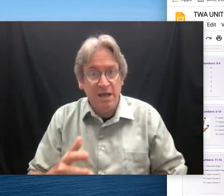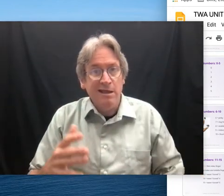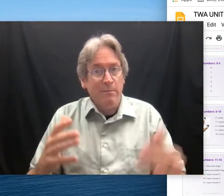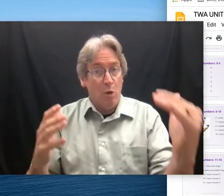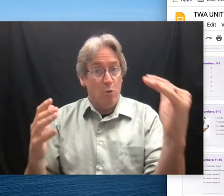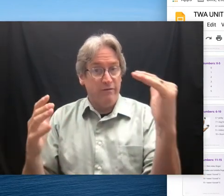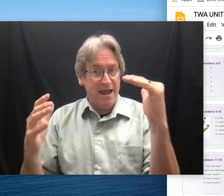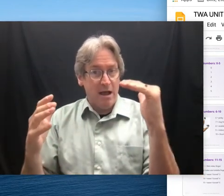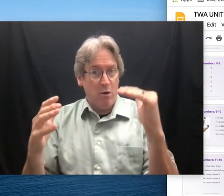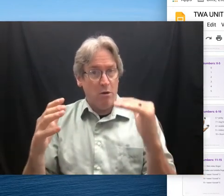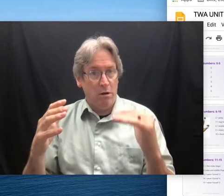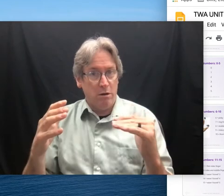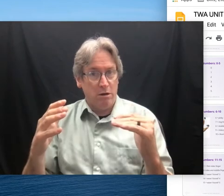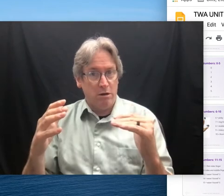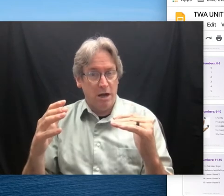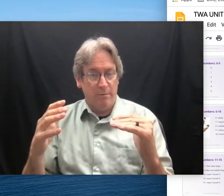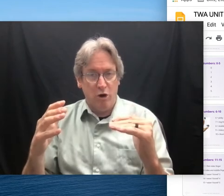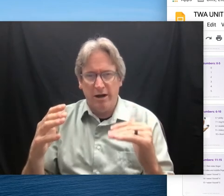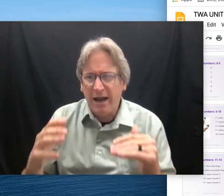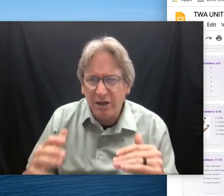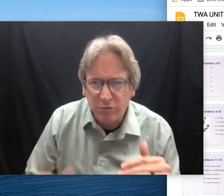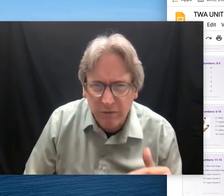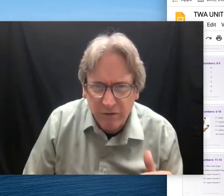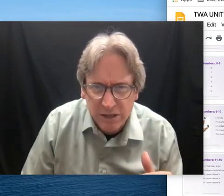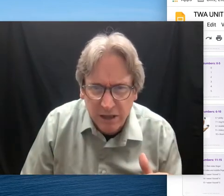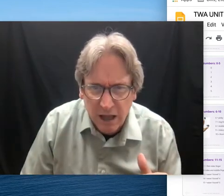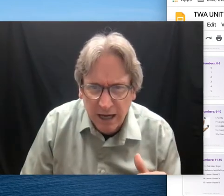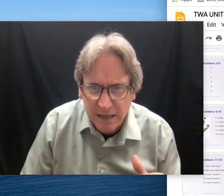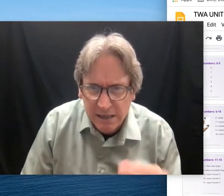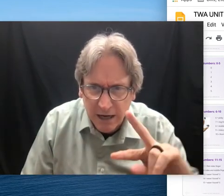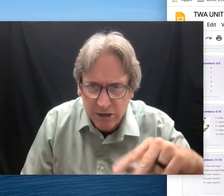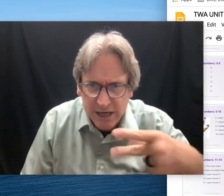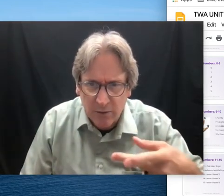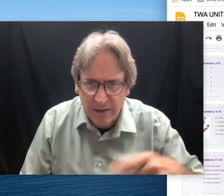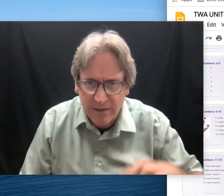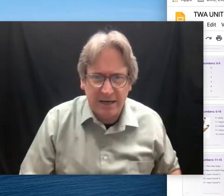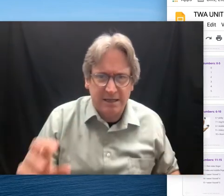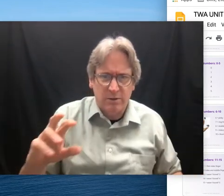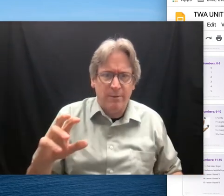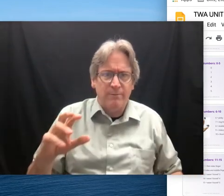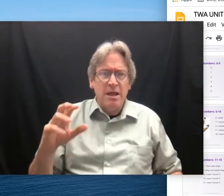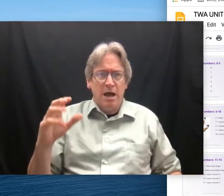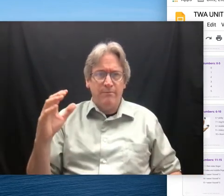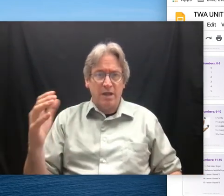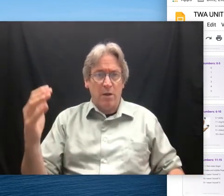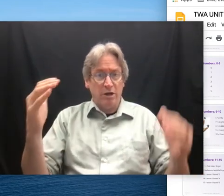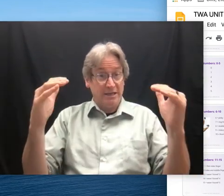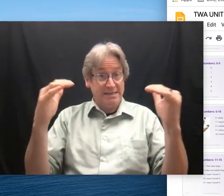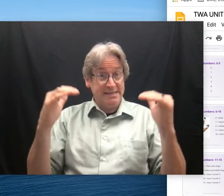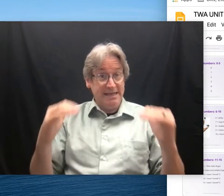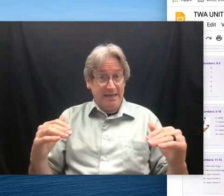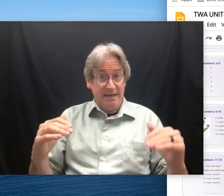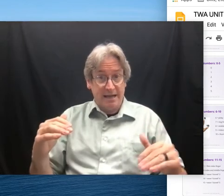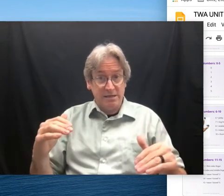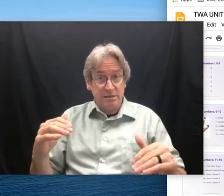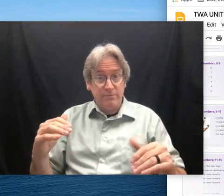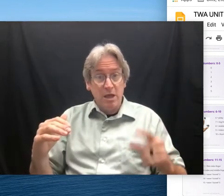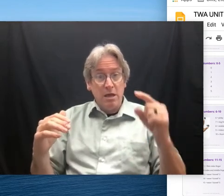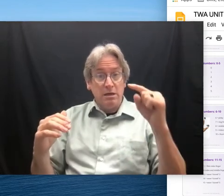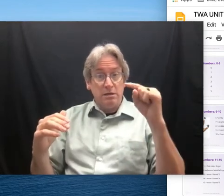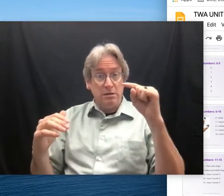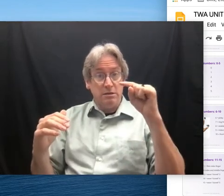movements, we've now gone, and I should reverse the lines. I understand why they did it this way, but I want to look at C